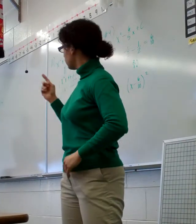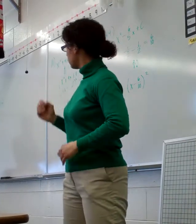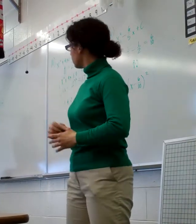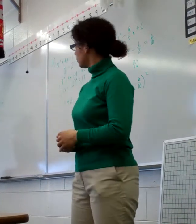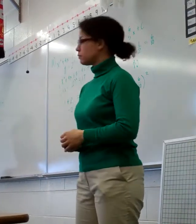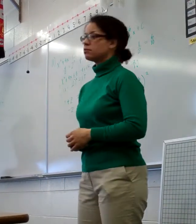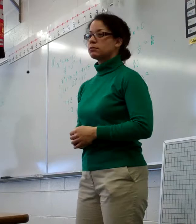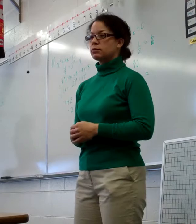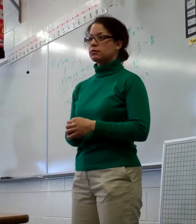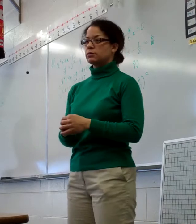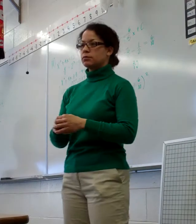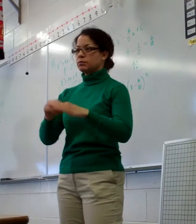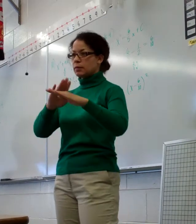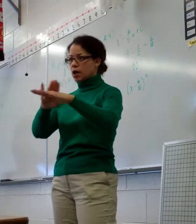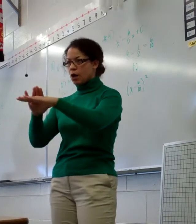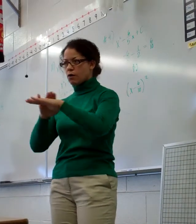Again, be careful of your negatives.